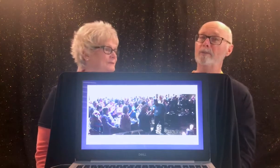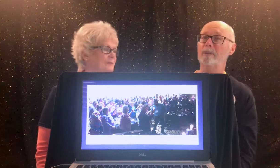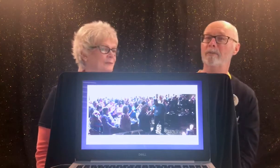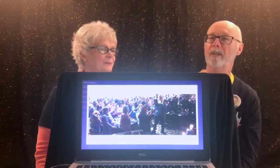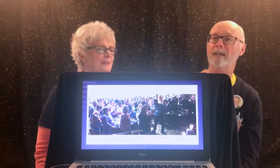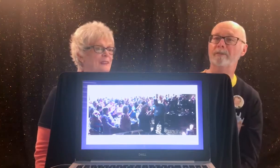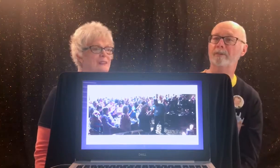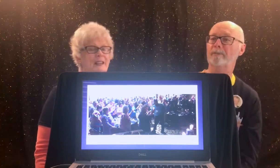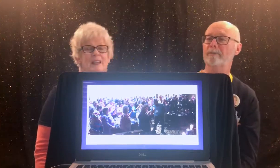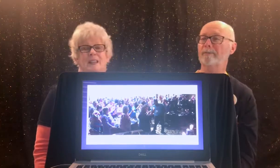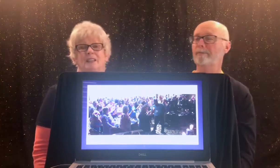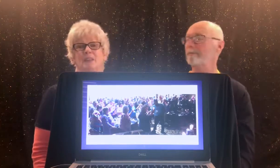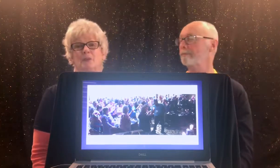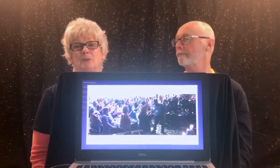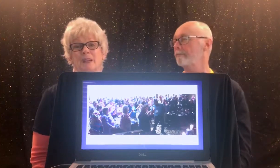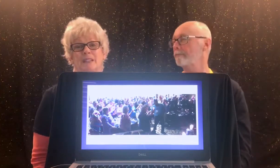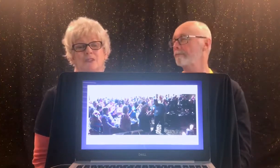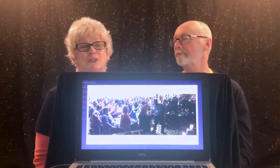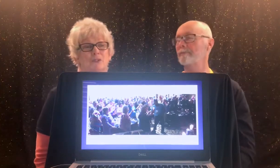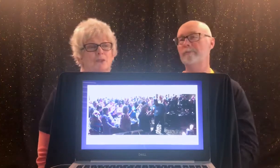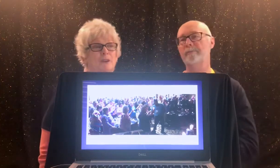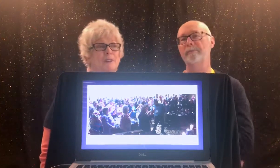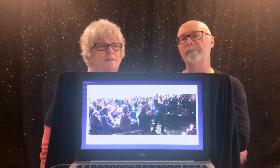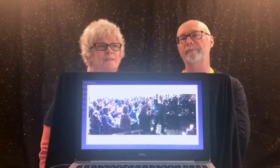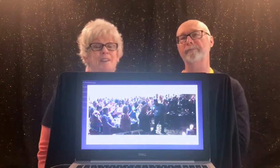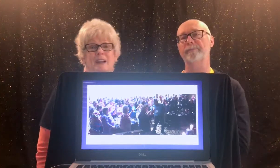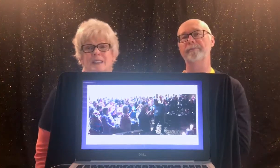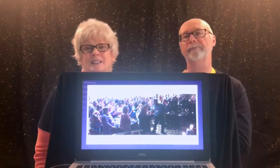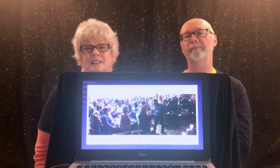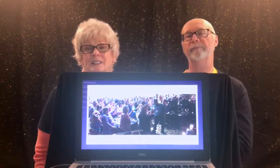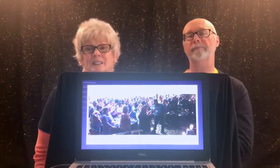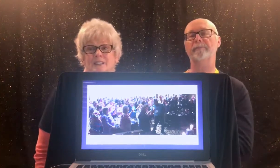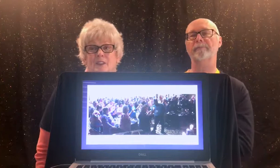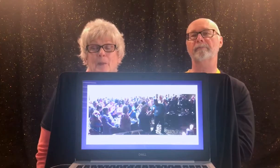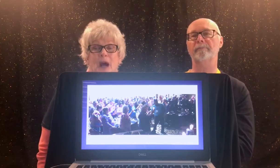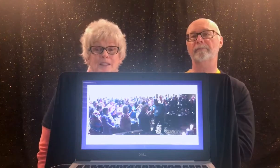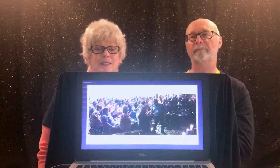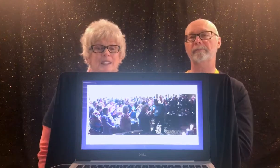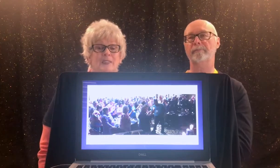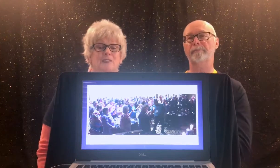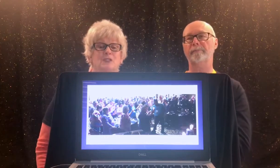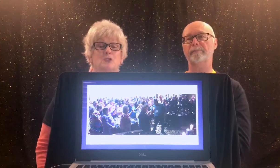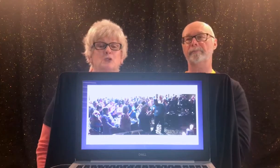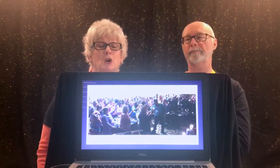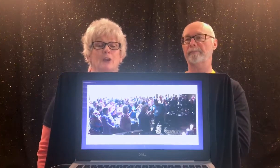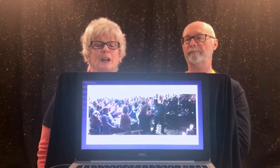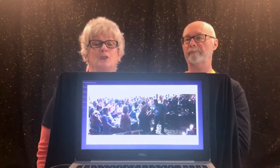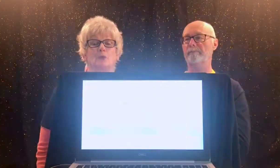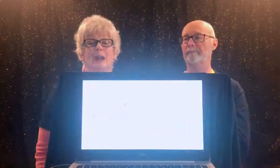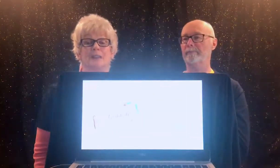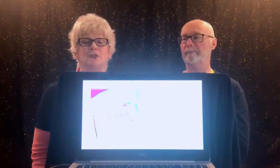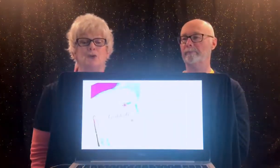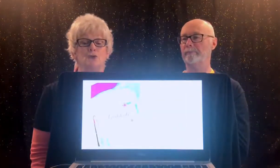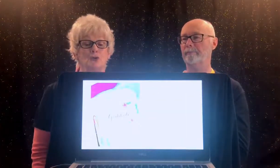storms of life. Another way to find the positive is to start a gratitude